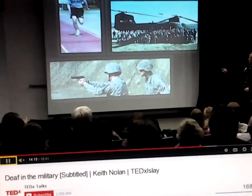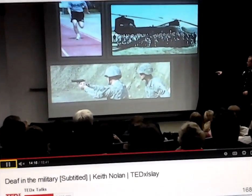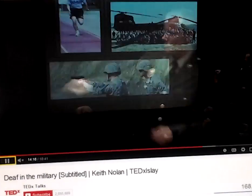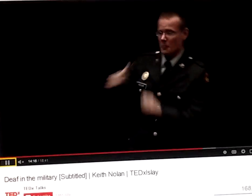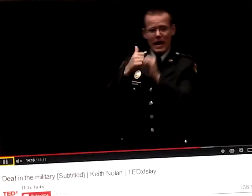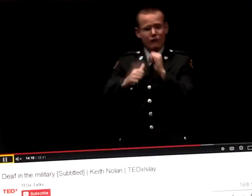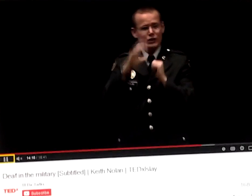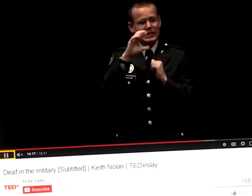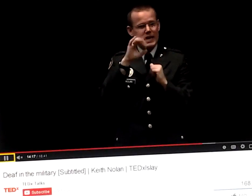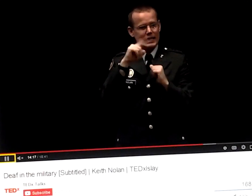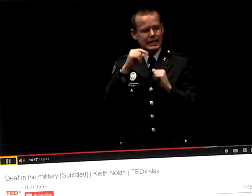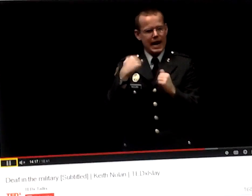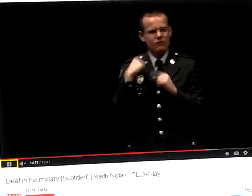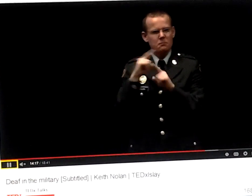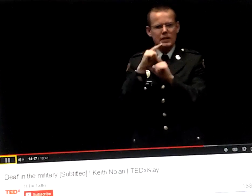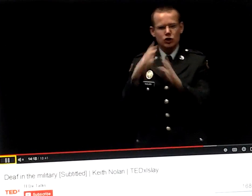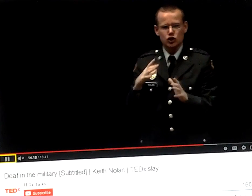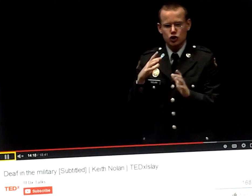strong individual.